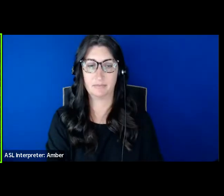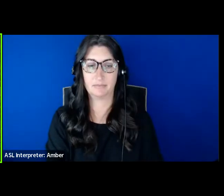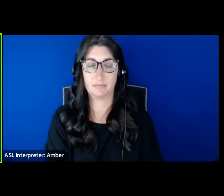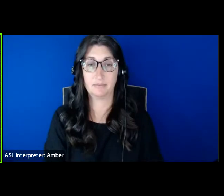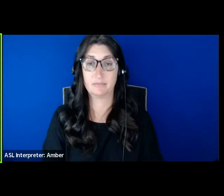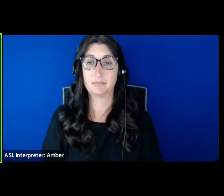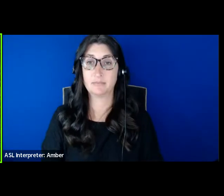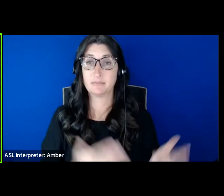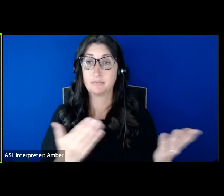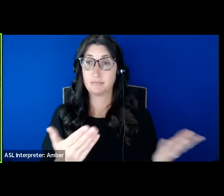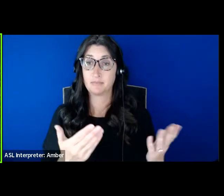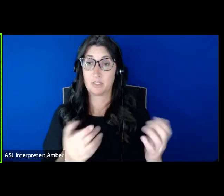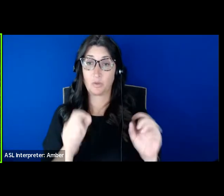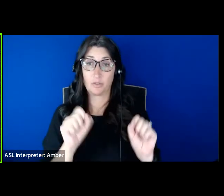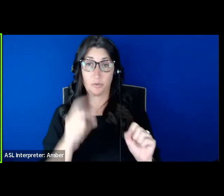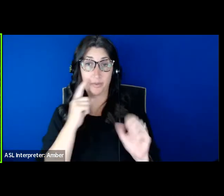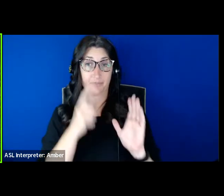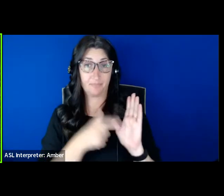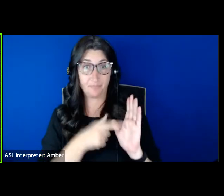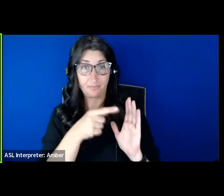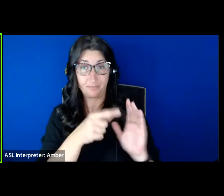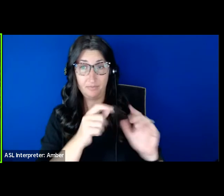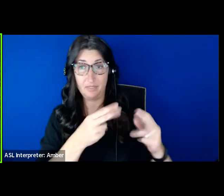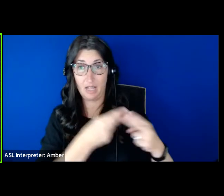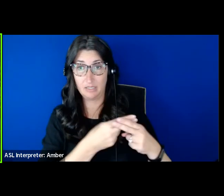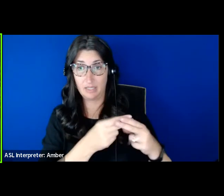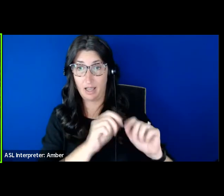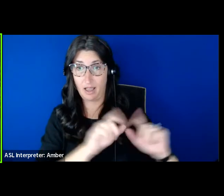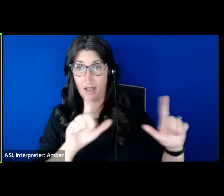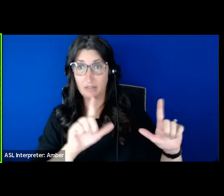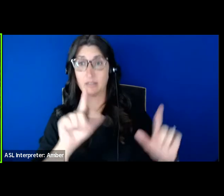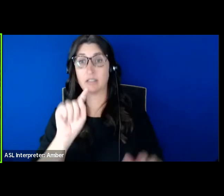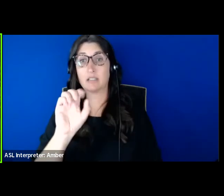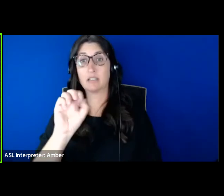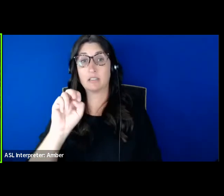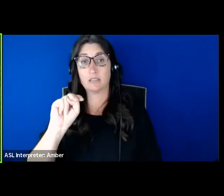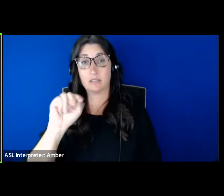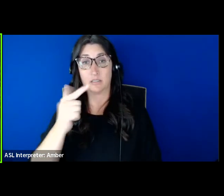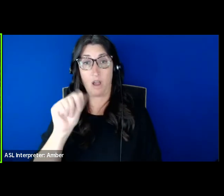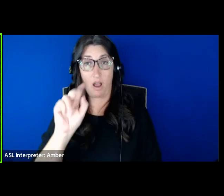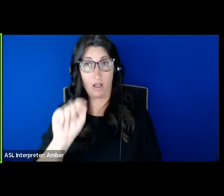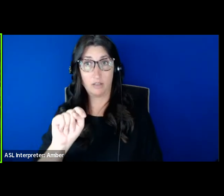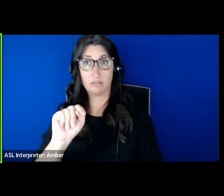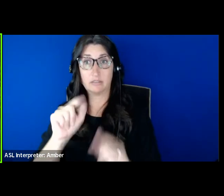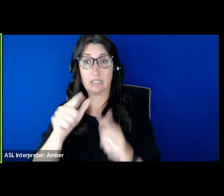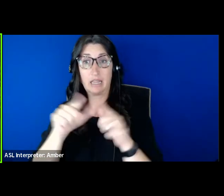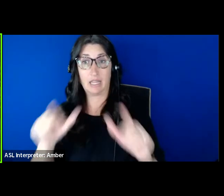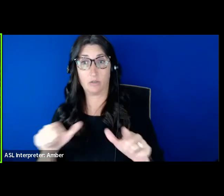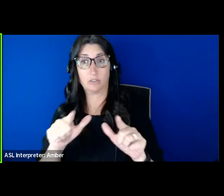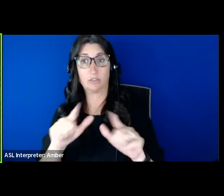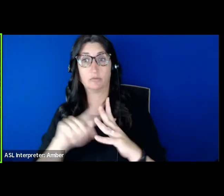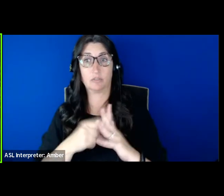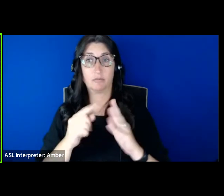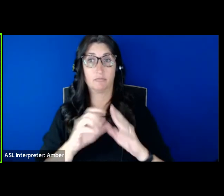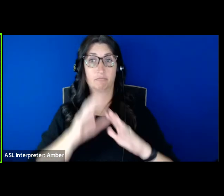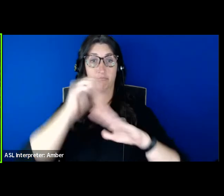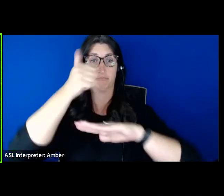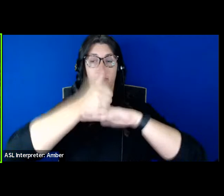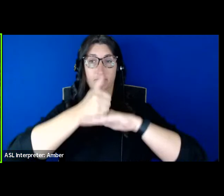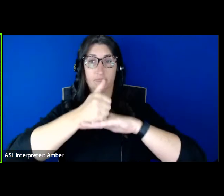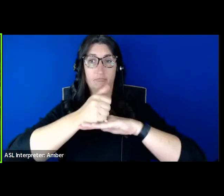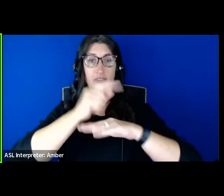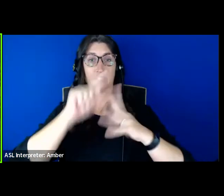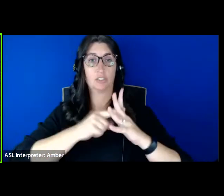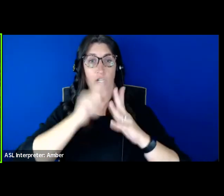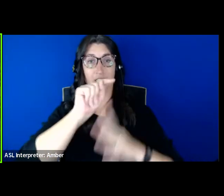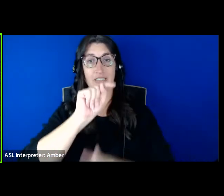Okay, so as you can see in the slide, the Tongan language was part of a large group of languages that started in Taiwan,